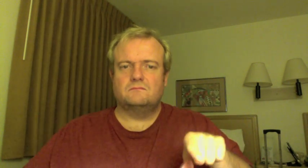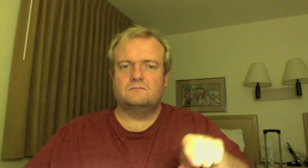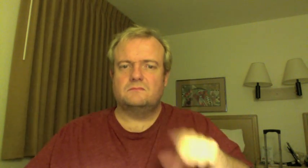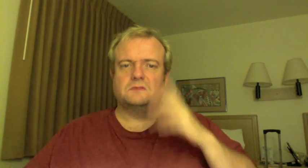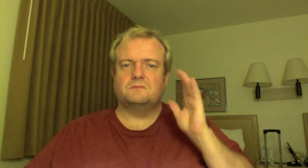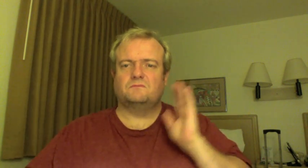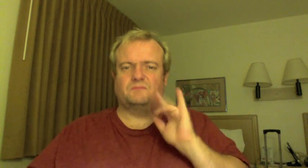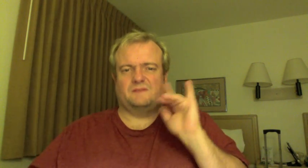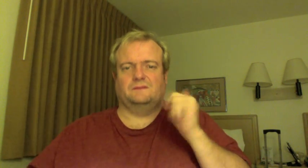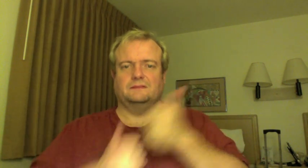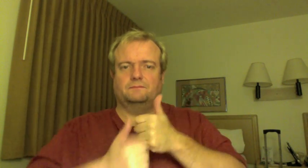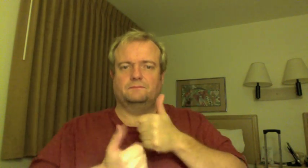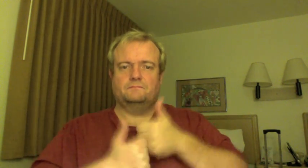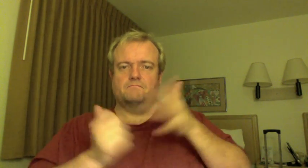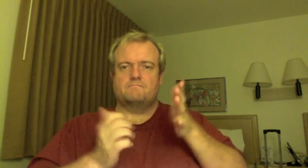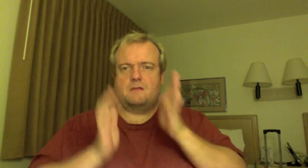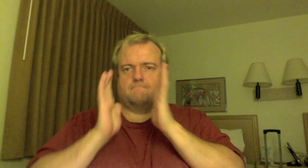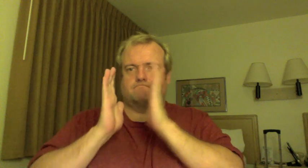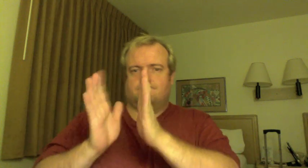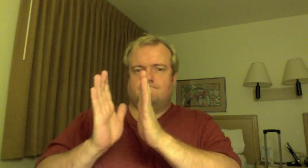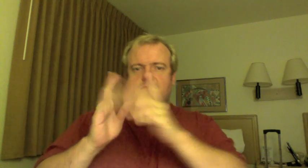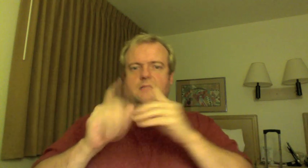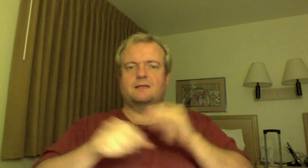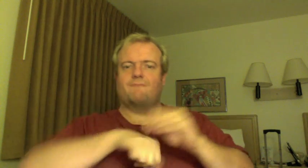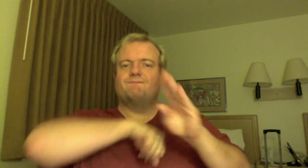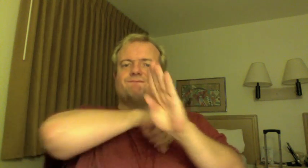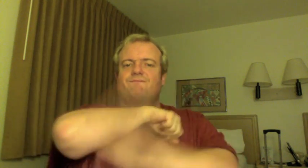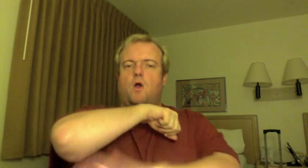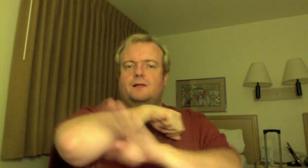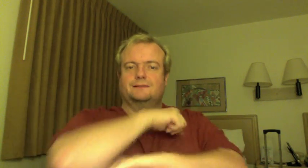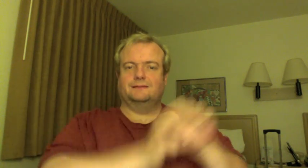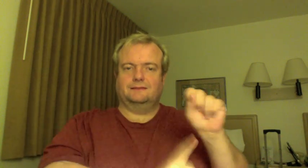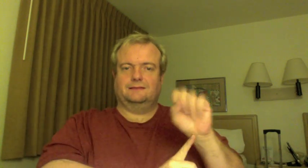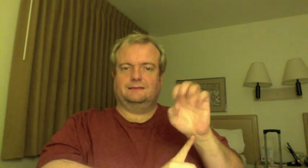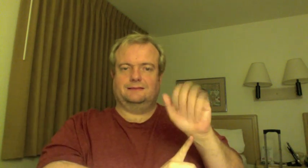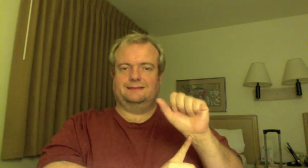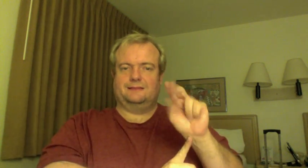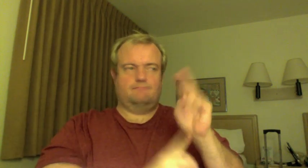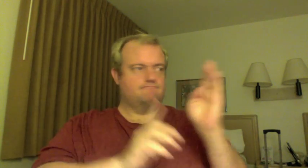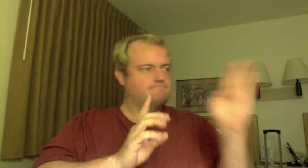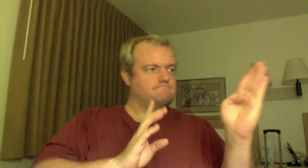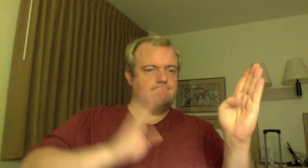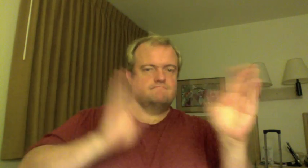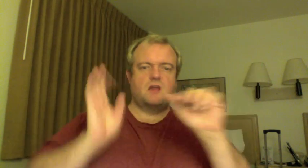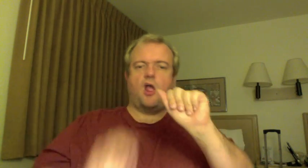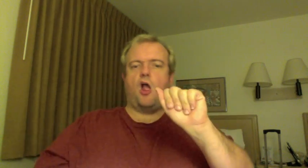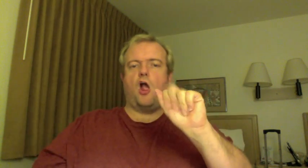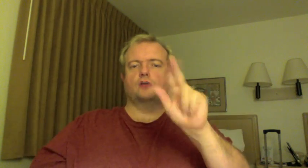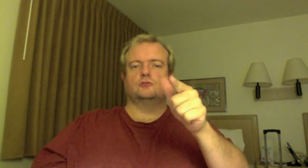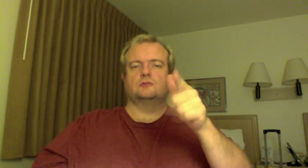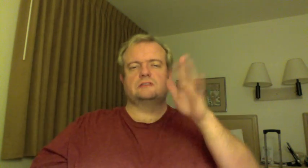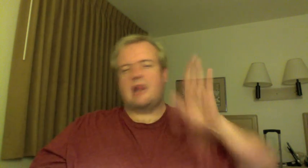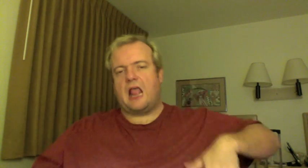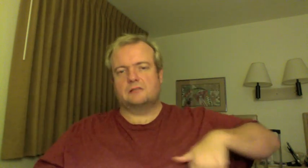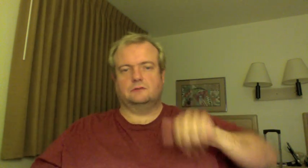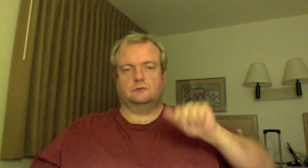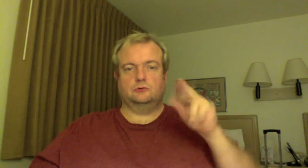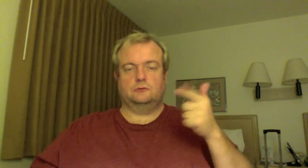The building boom is coming at a price. Over 100 new cars hit the road every day, and traffic is often at a